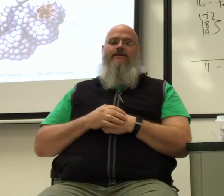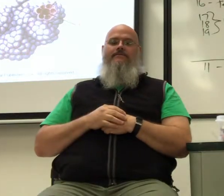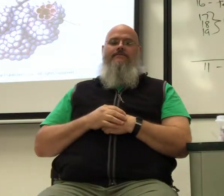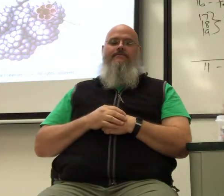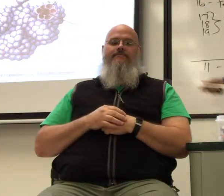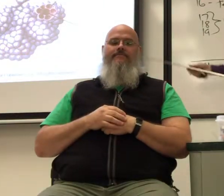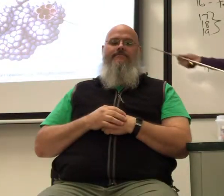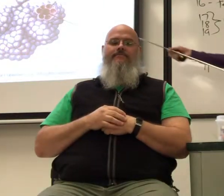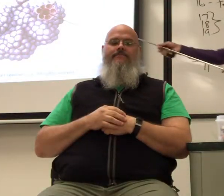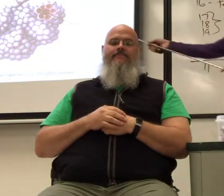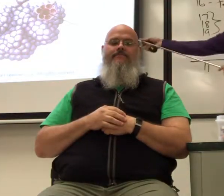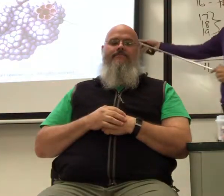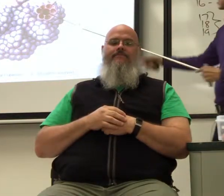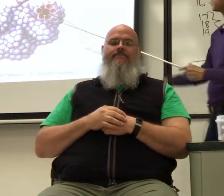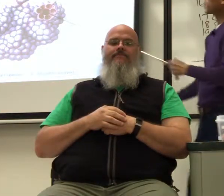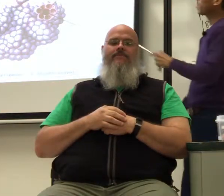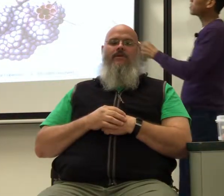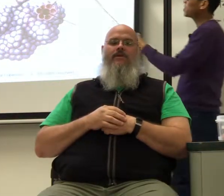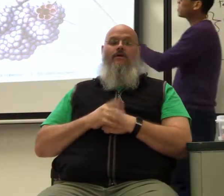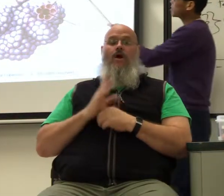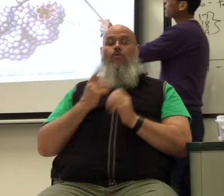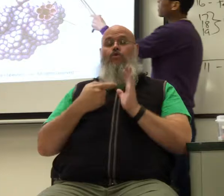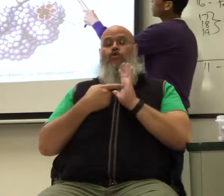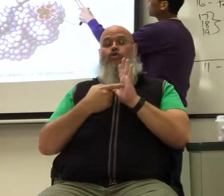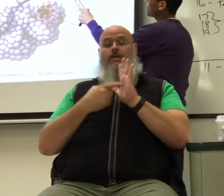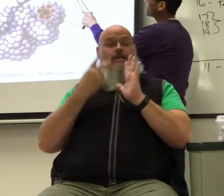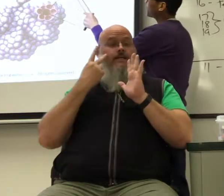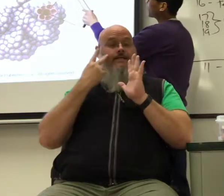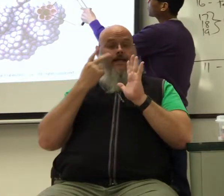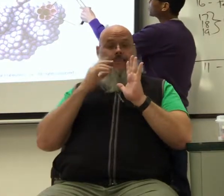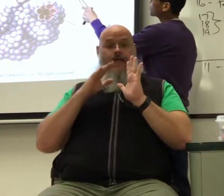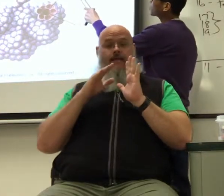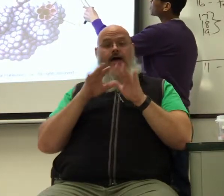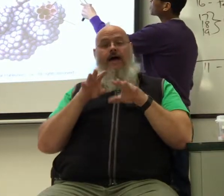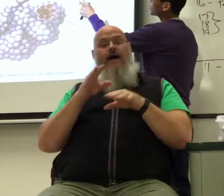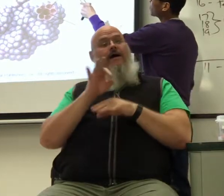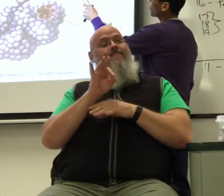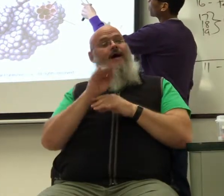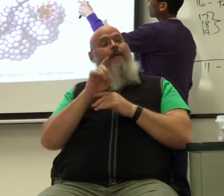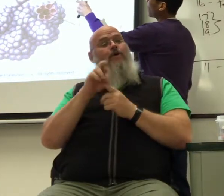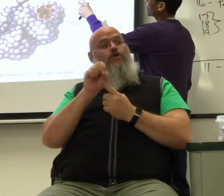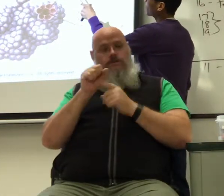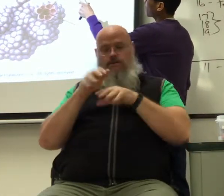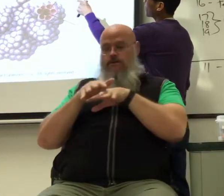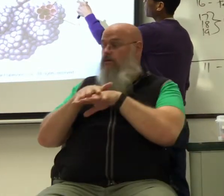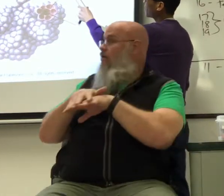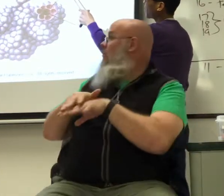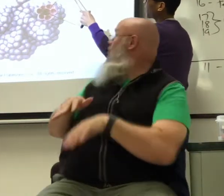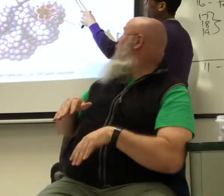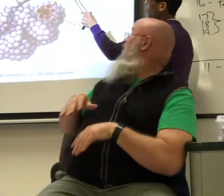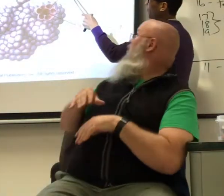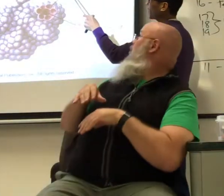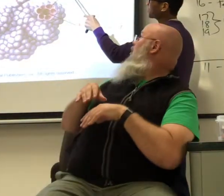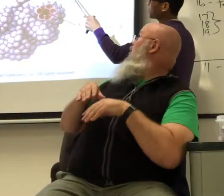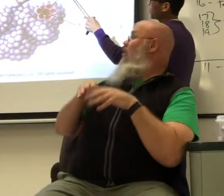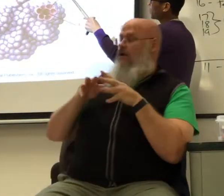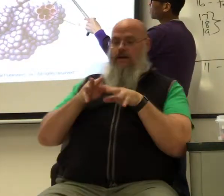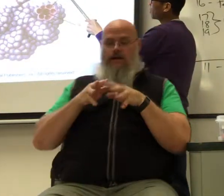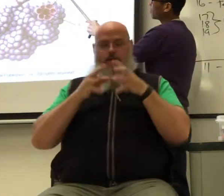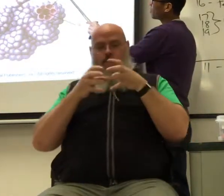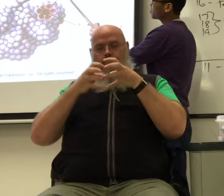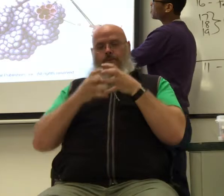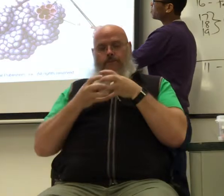So let me point something out. See these these fibers going around? They look kind of like rubber bands